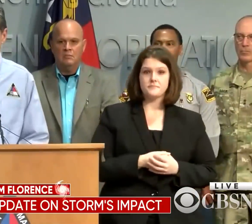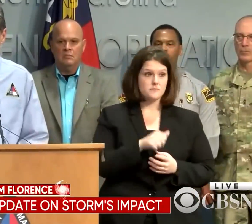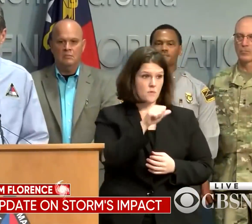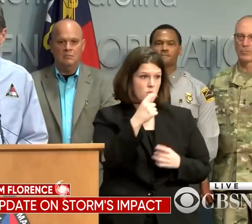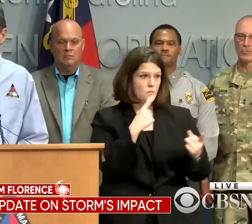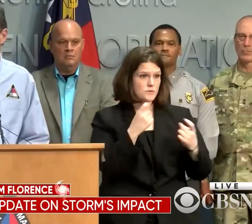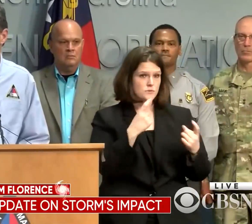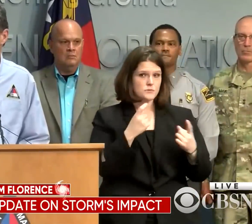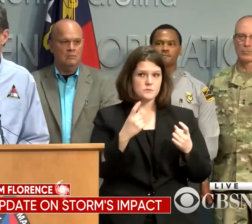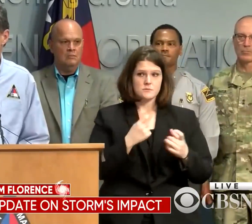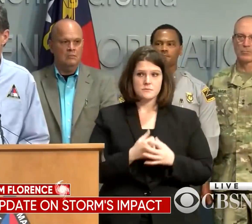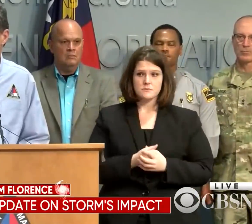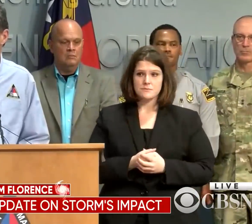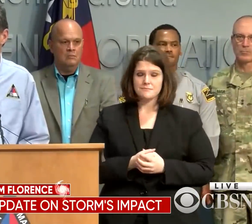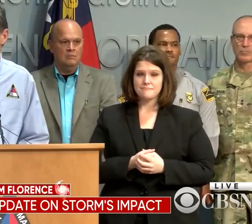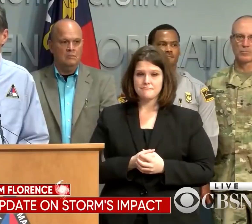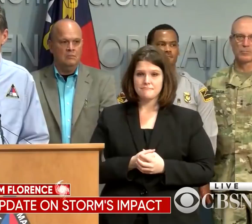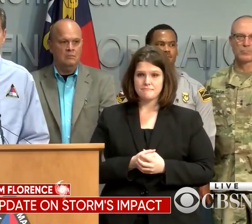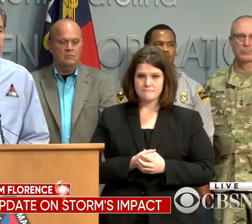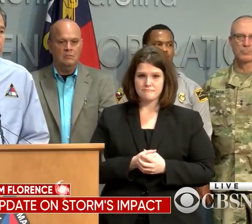Other questions?